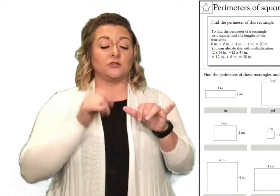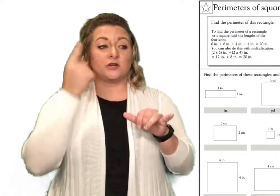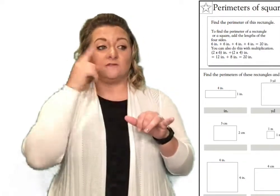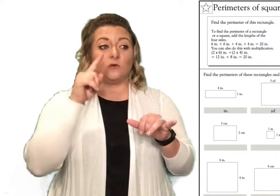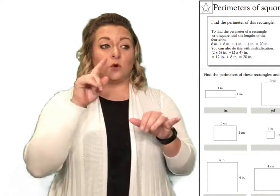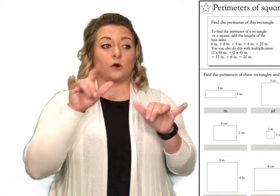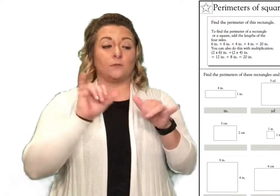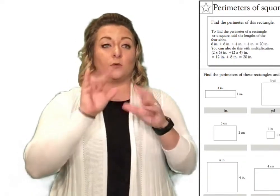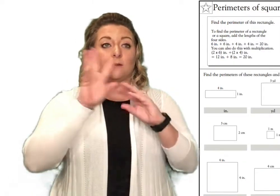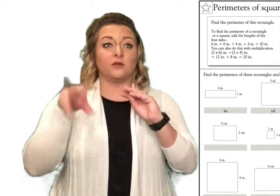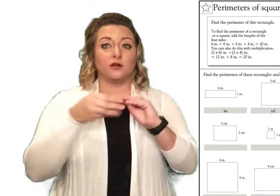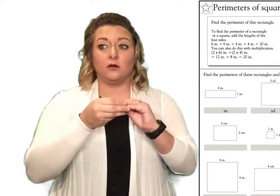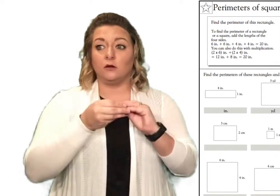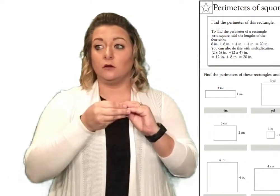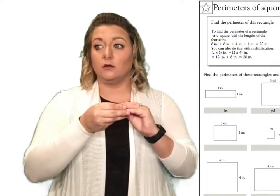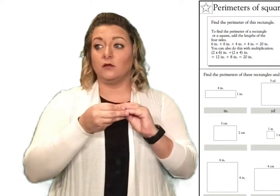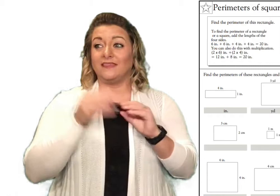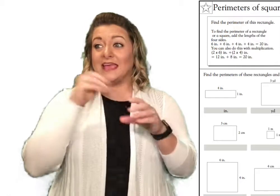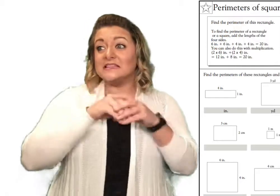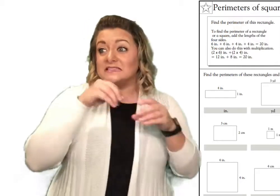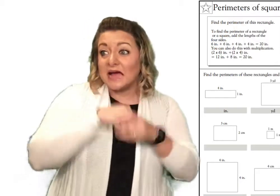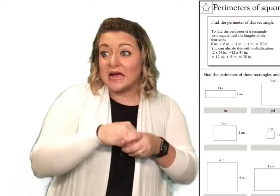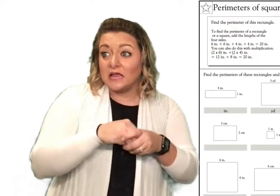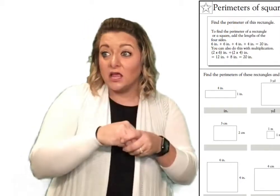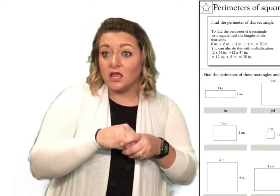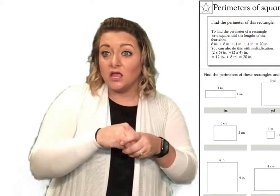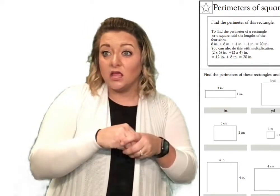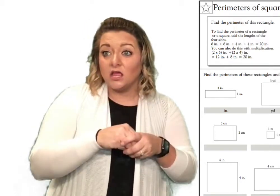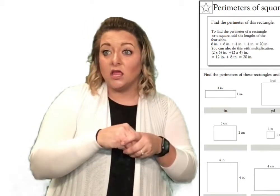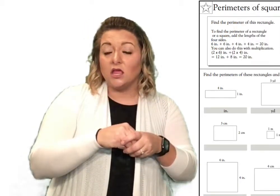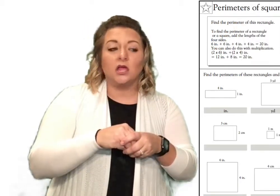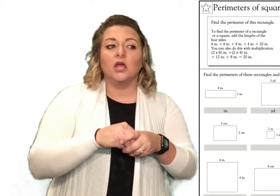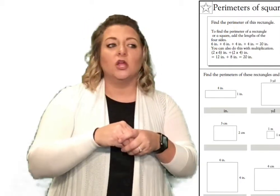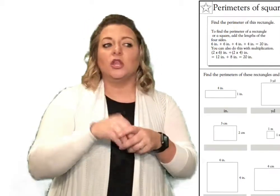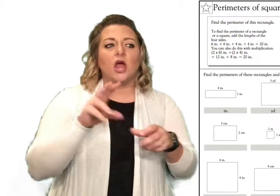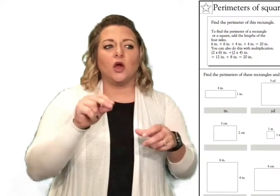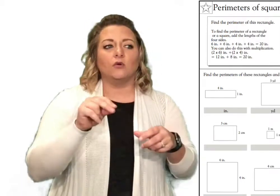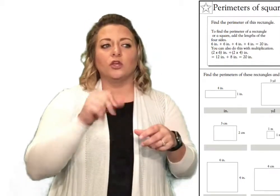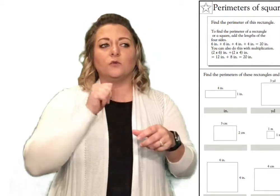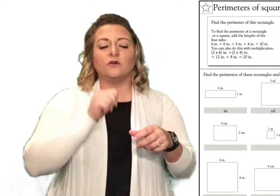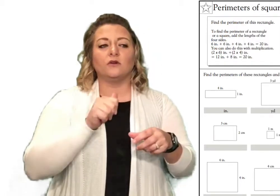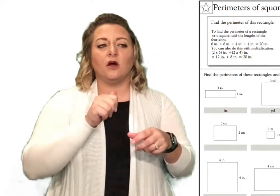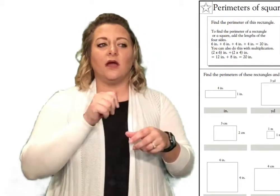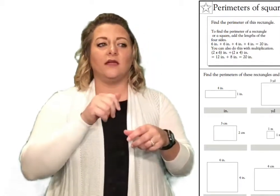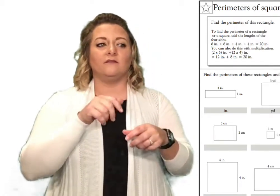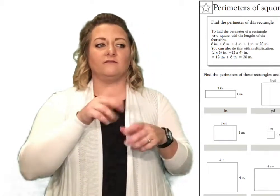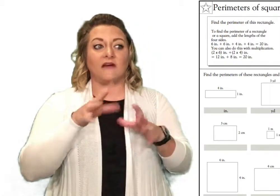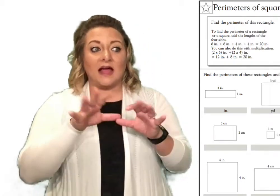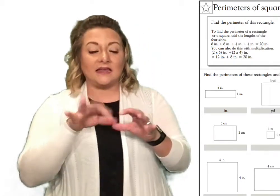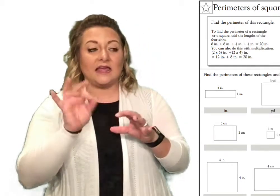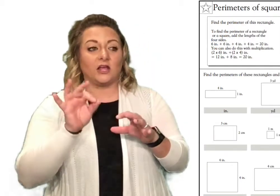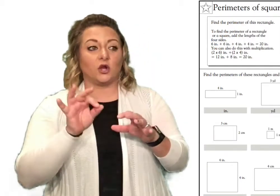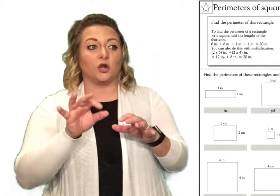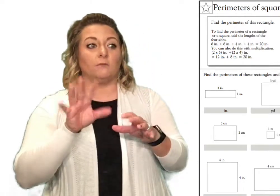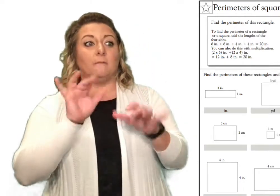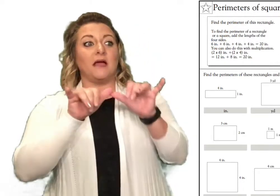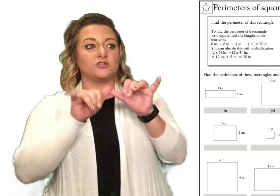measuring for perimeter? The inside? No, you were not finding or measuring